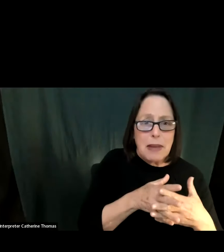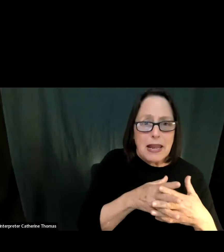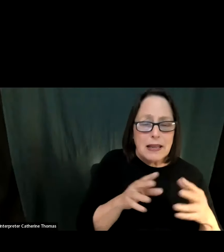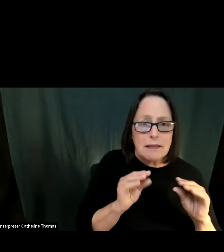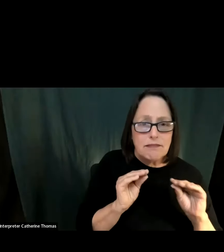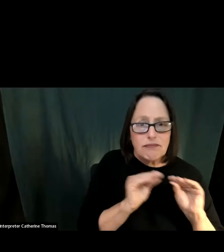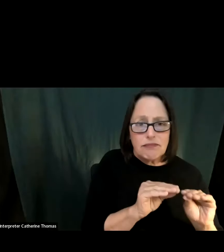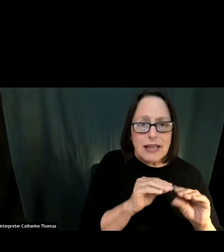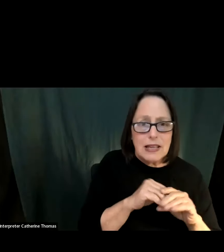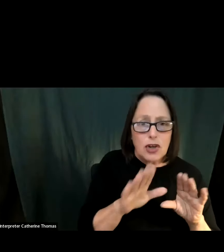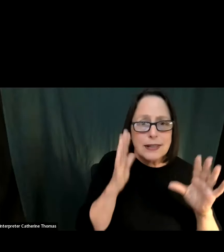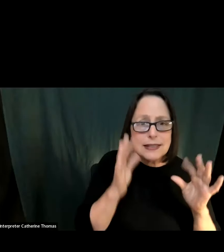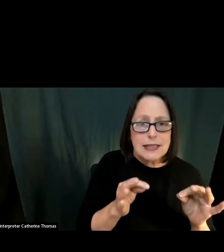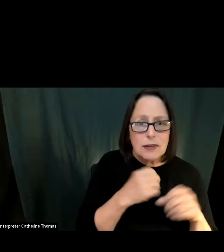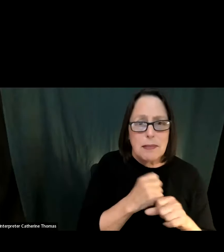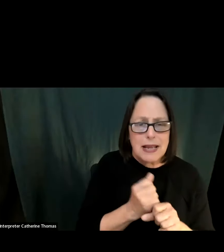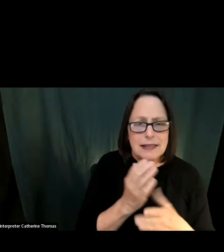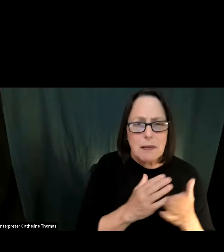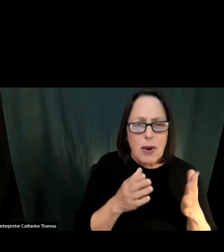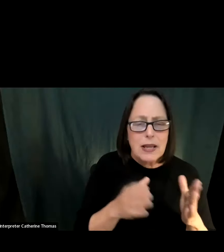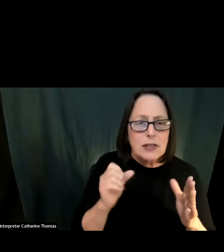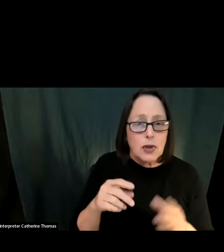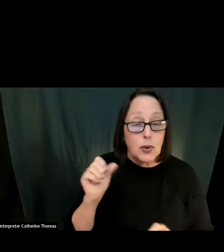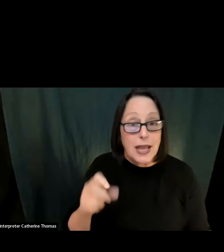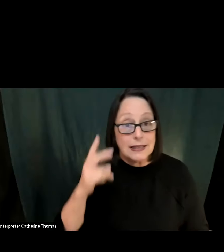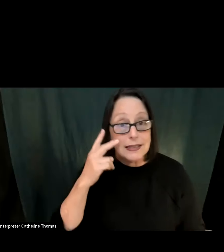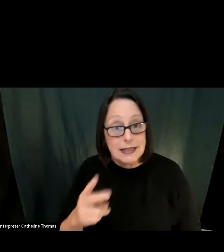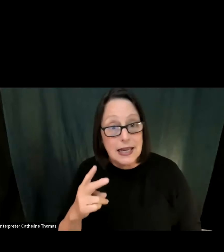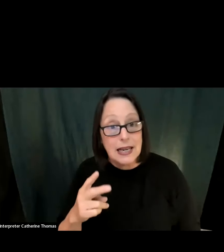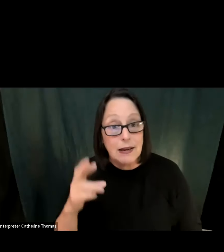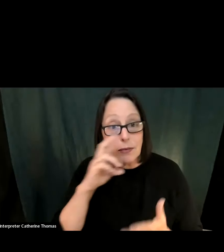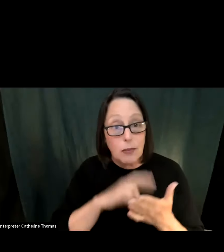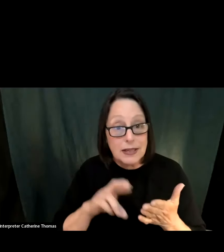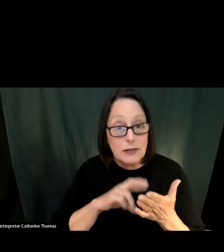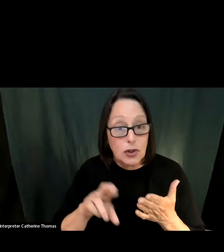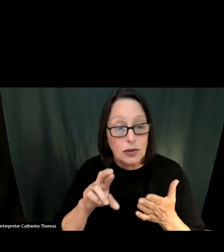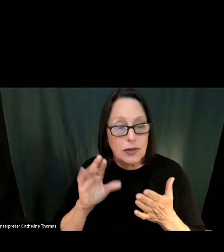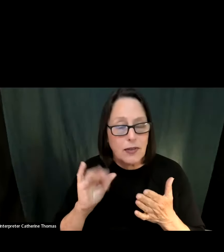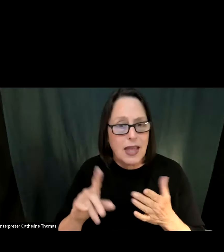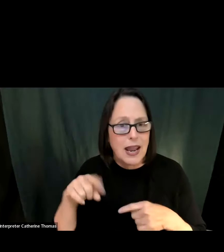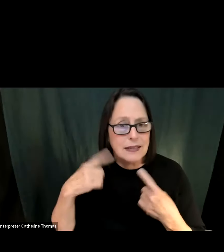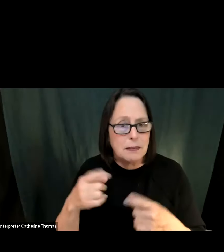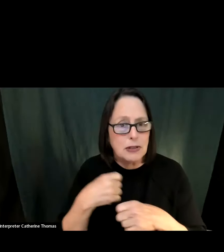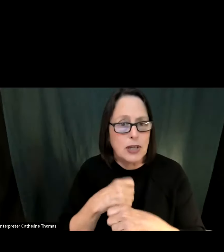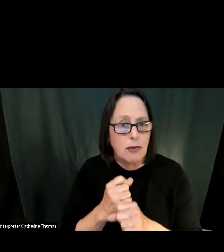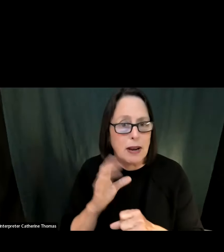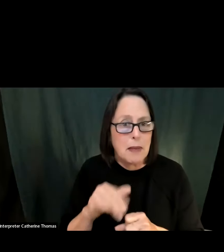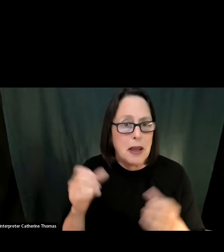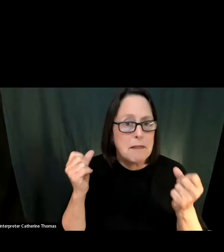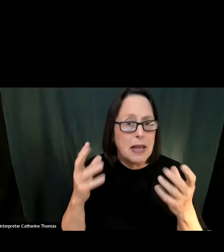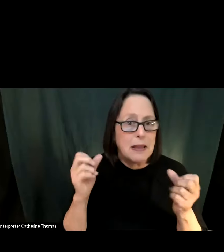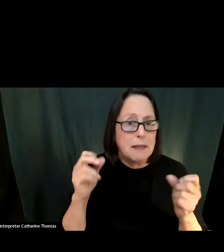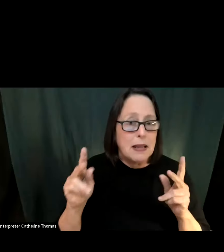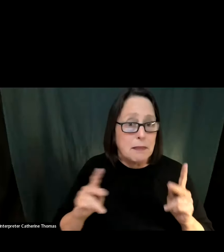in some way, so that there's an ability to actually cite the research that's been generated by many